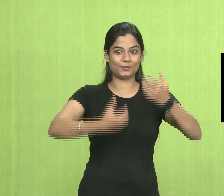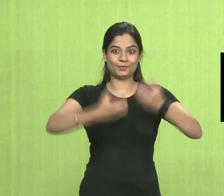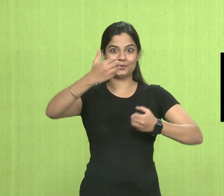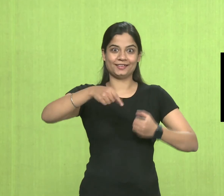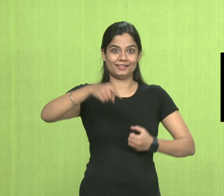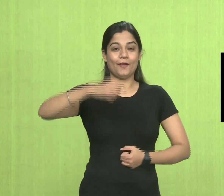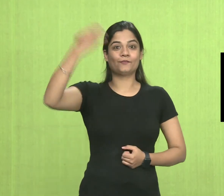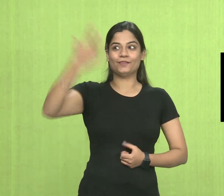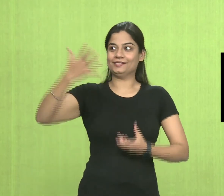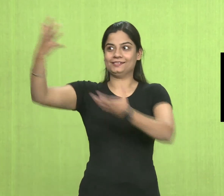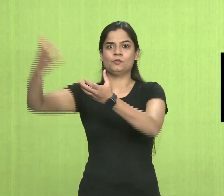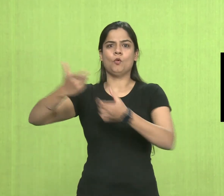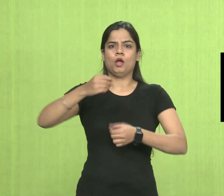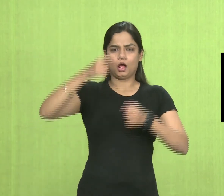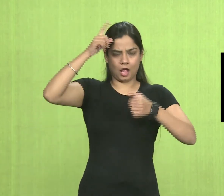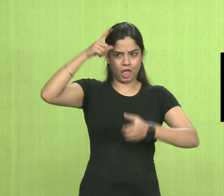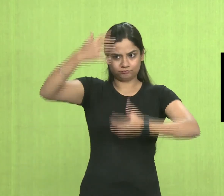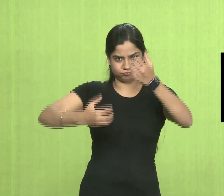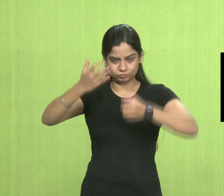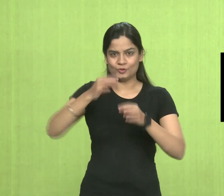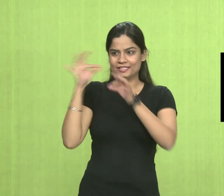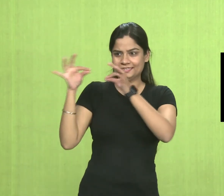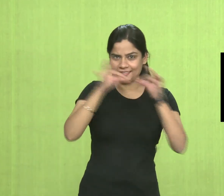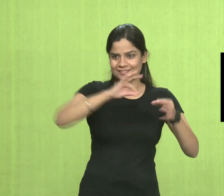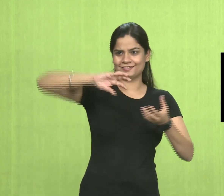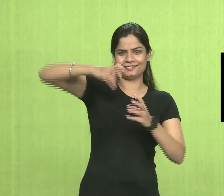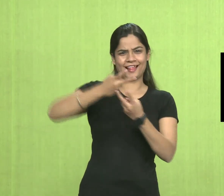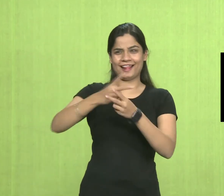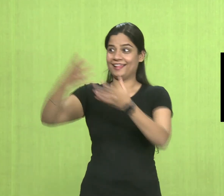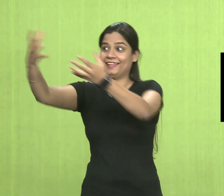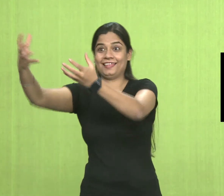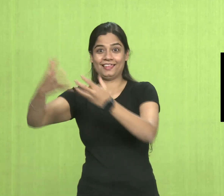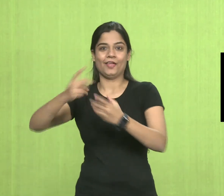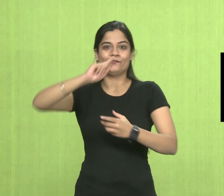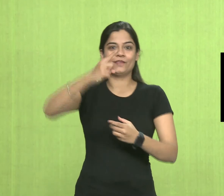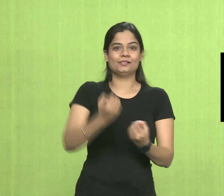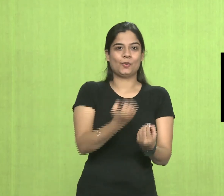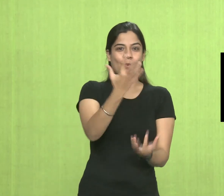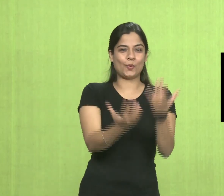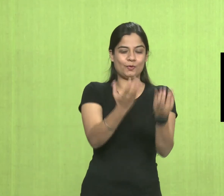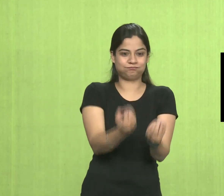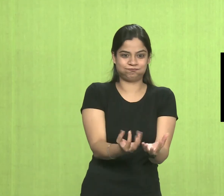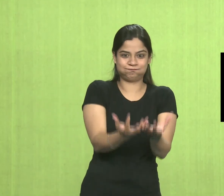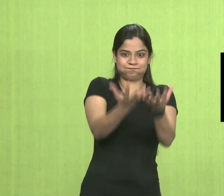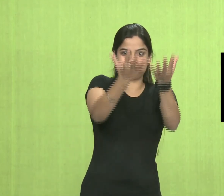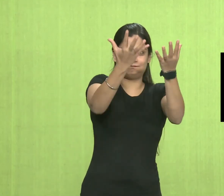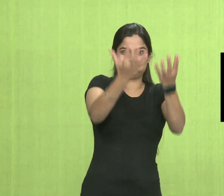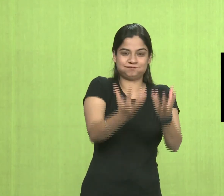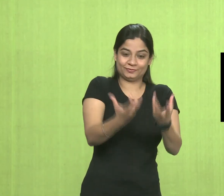For milk, now let's discuss for milk. Any kind of milk you buy from the market, fresh or in